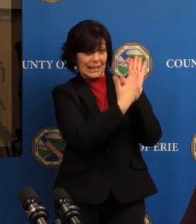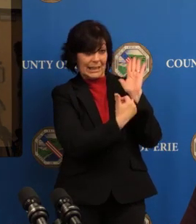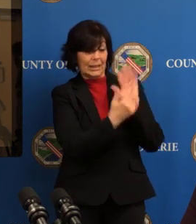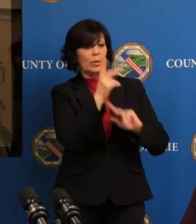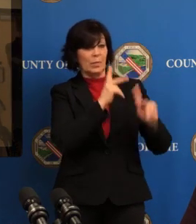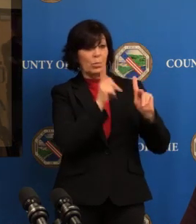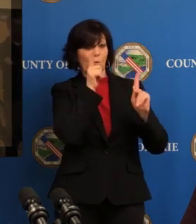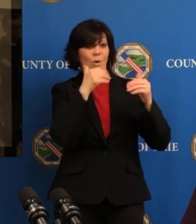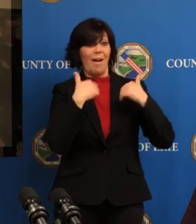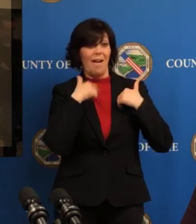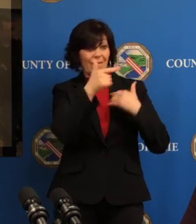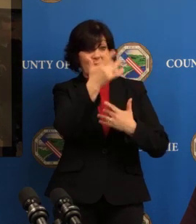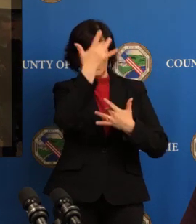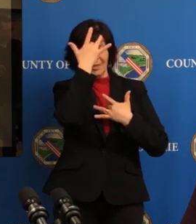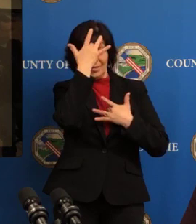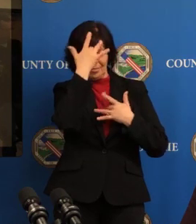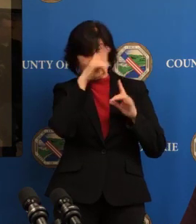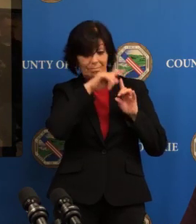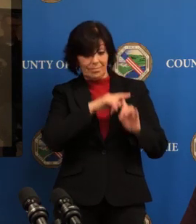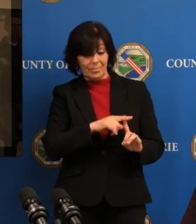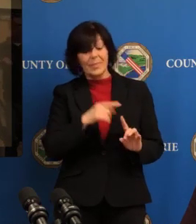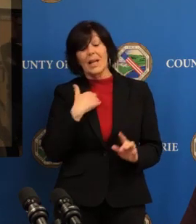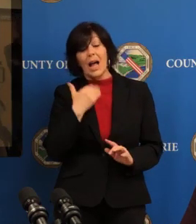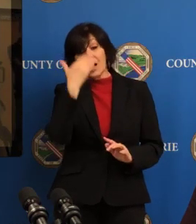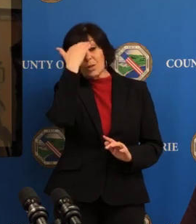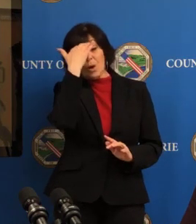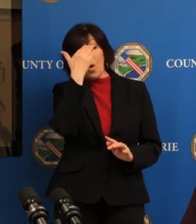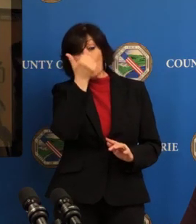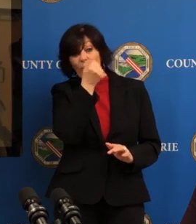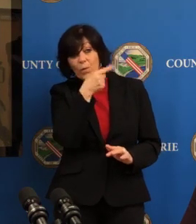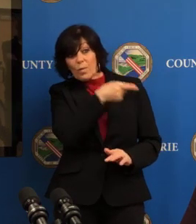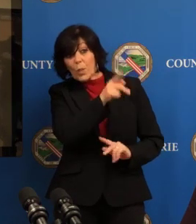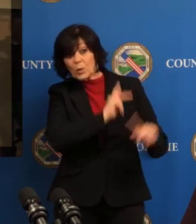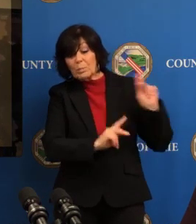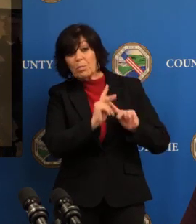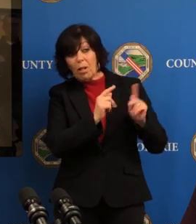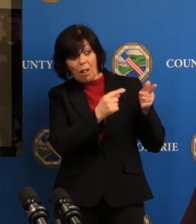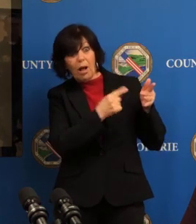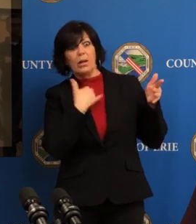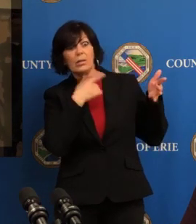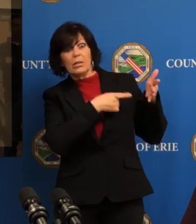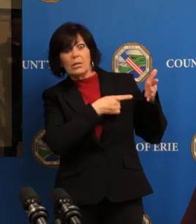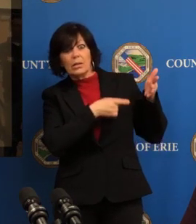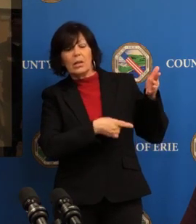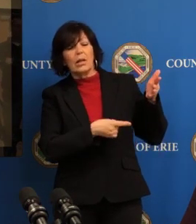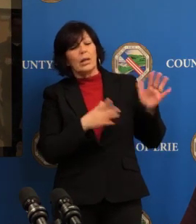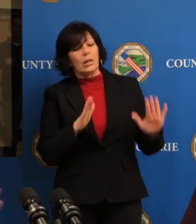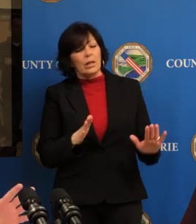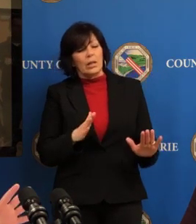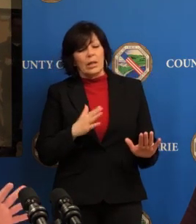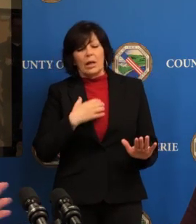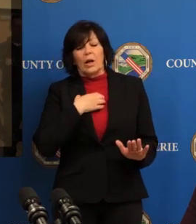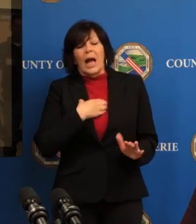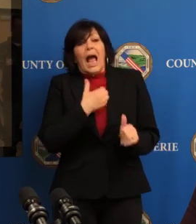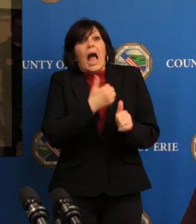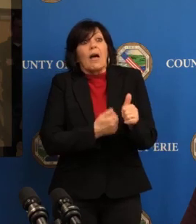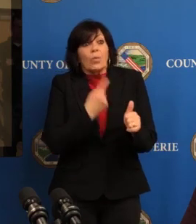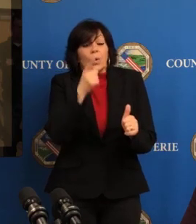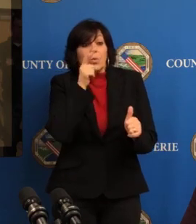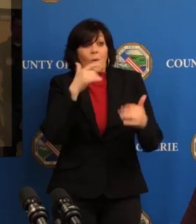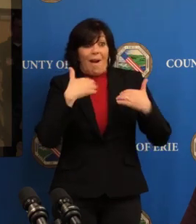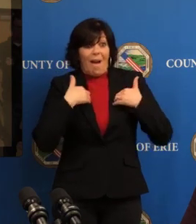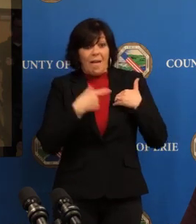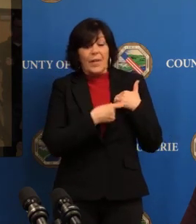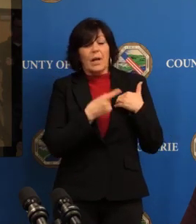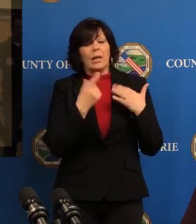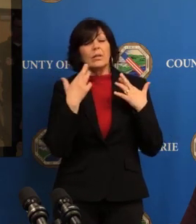have COVID-19 in Erie County, and I know a couple of these people. And I wish them all, everyone who has it,